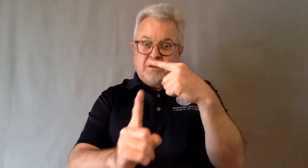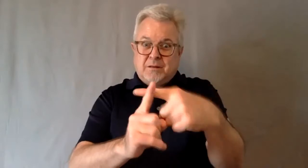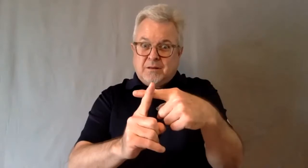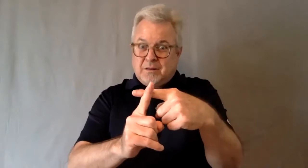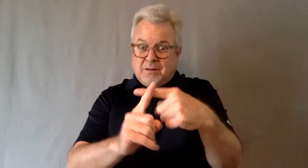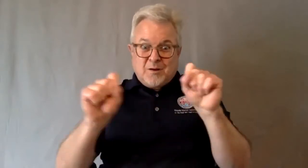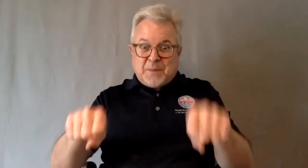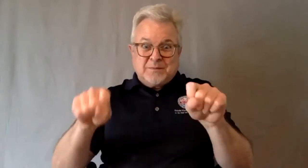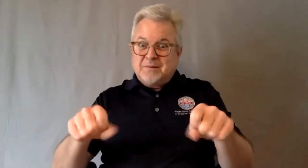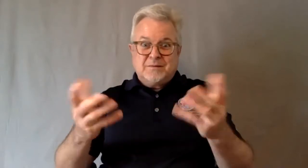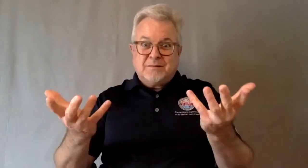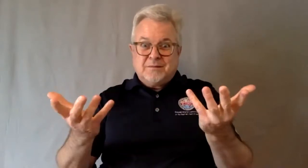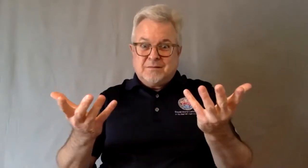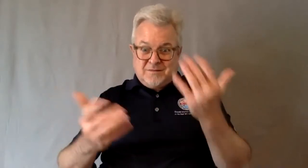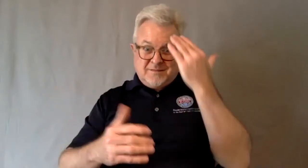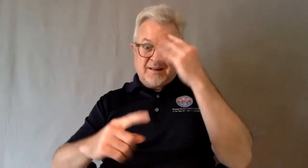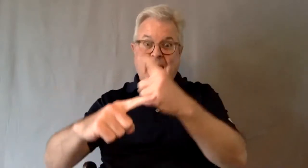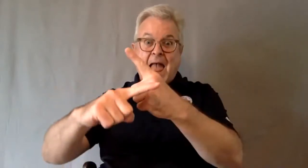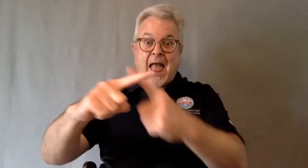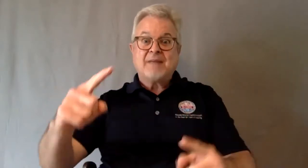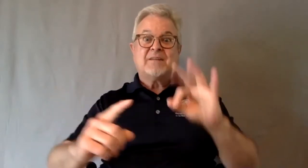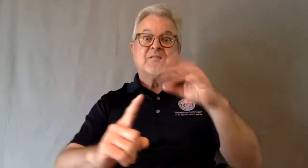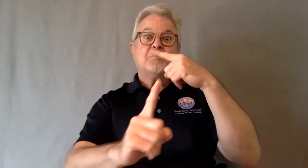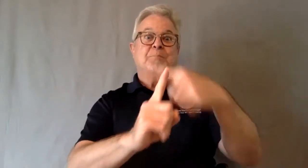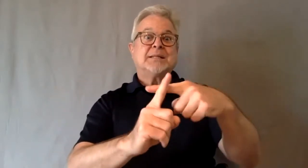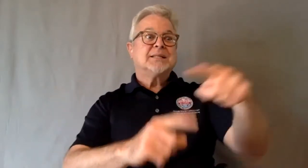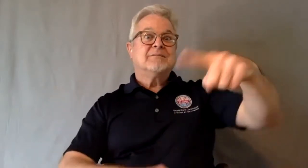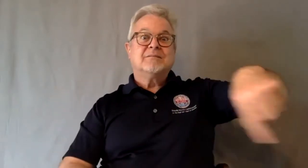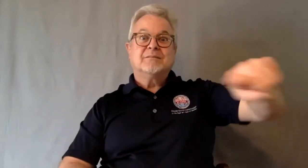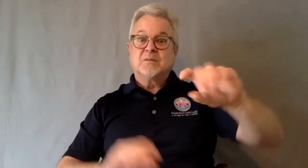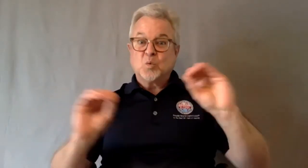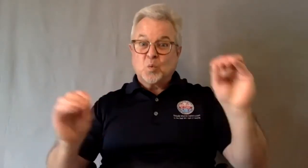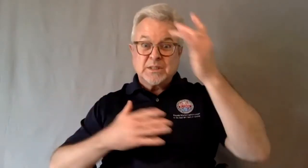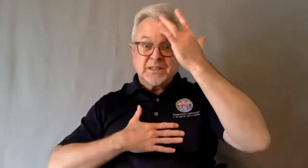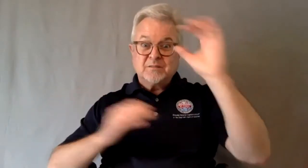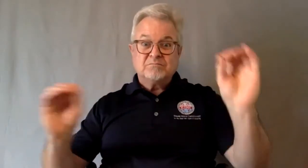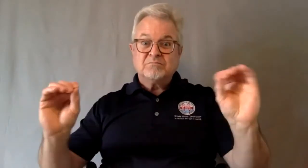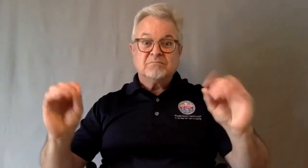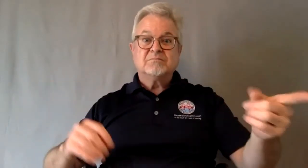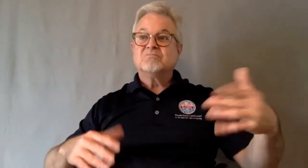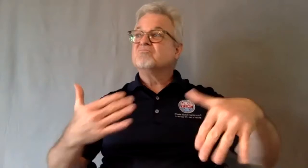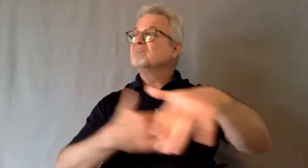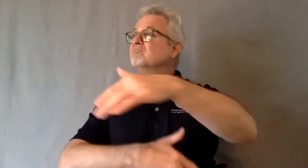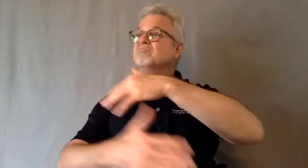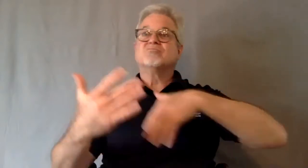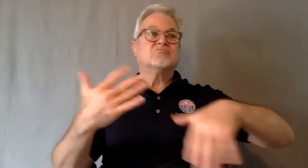you know, if it happens that you did become positive with COVID, and you might be